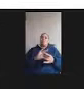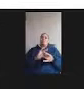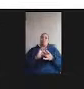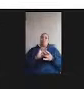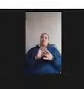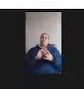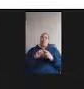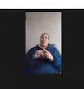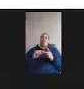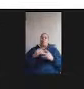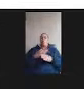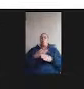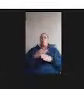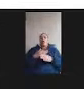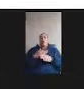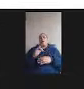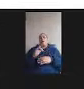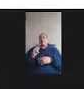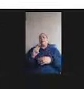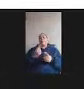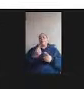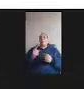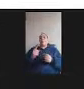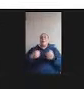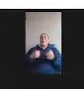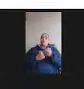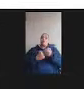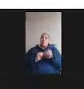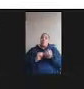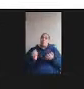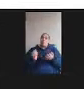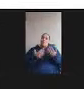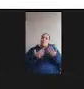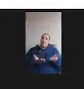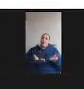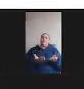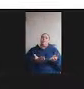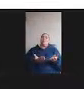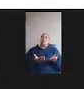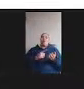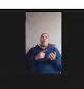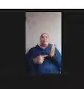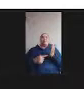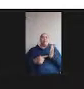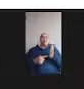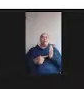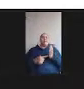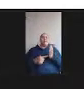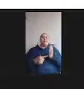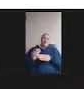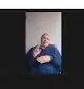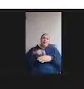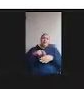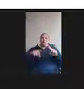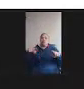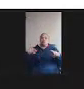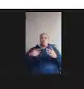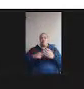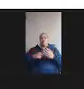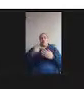in terms of the support that it provides as technical lead to various projects, because I